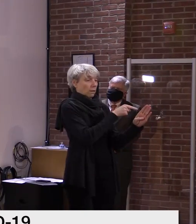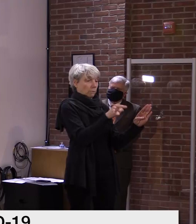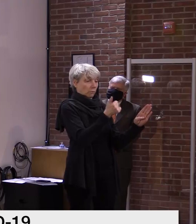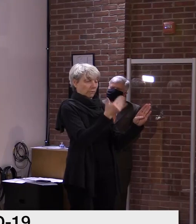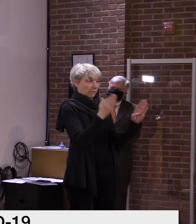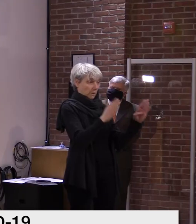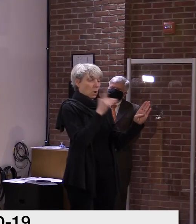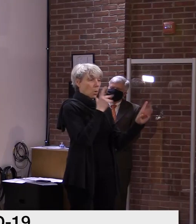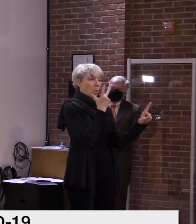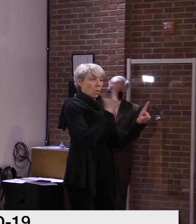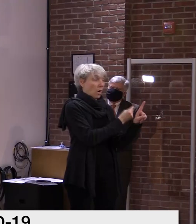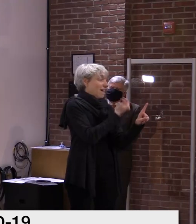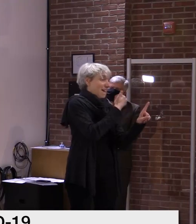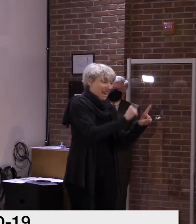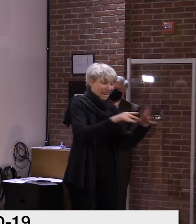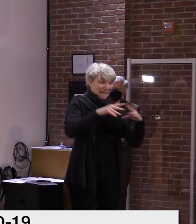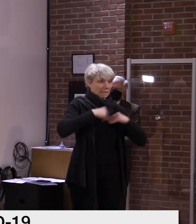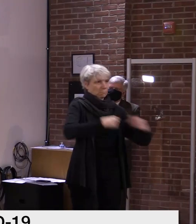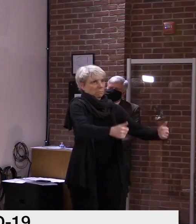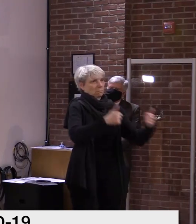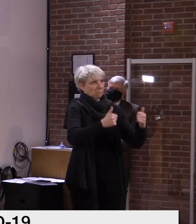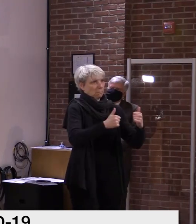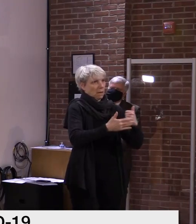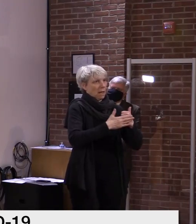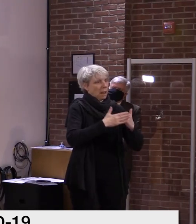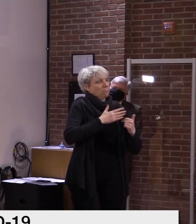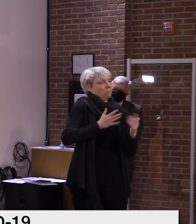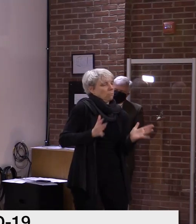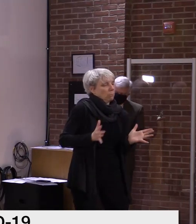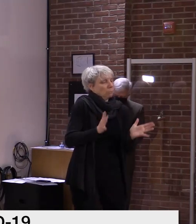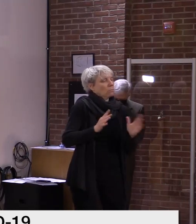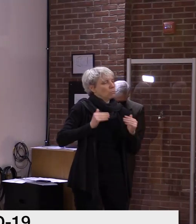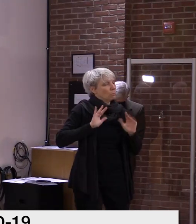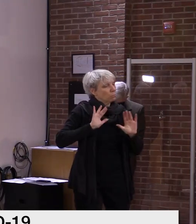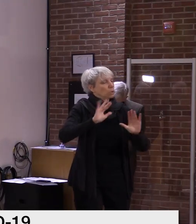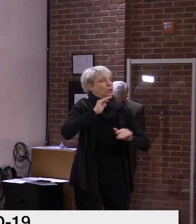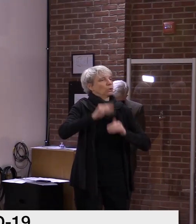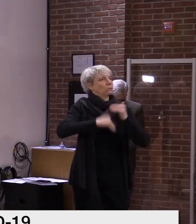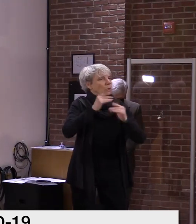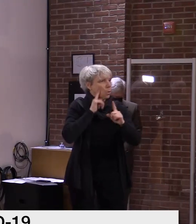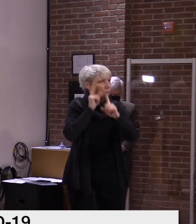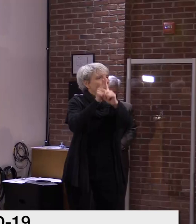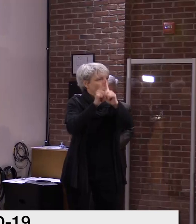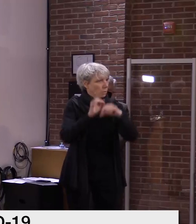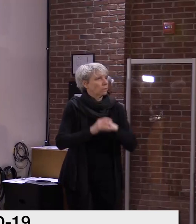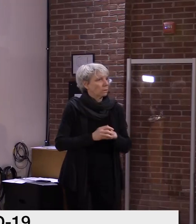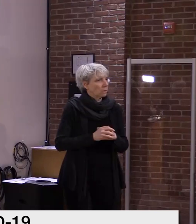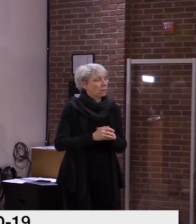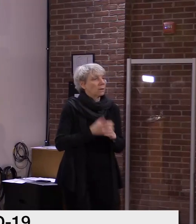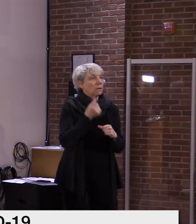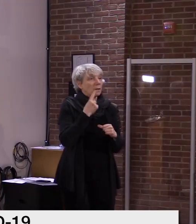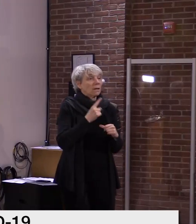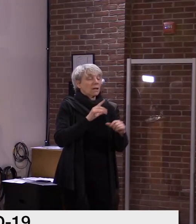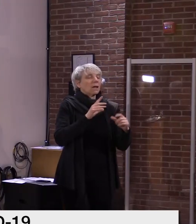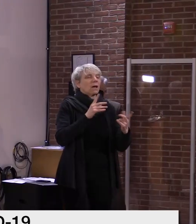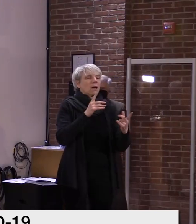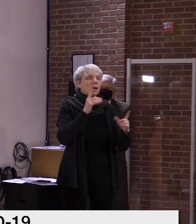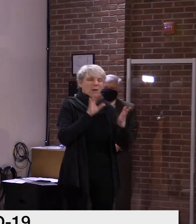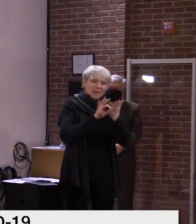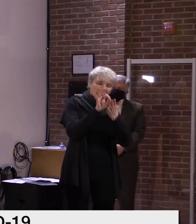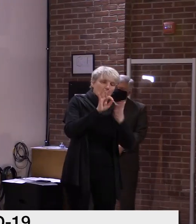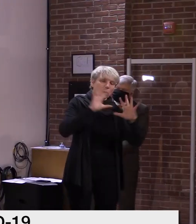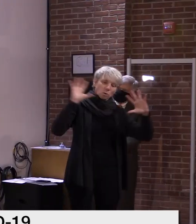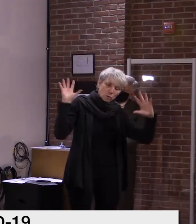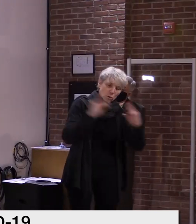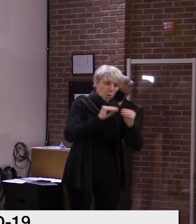category will be helpful to the overall goals, because we're doing it on the number of people, the population